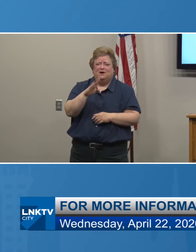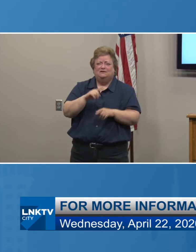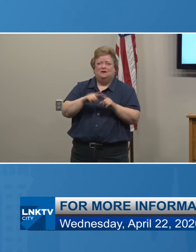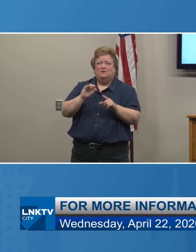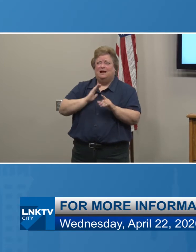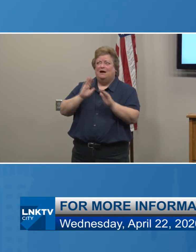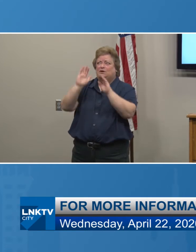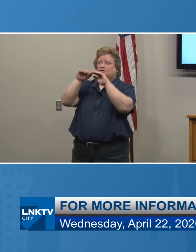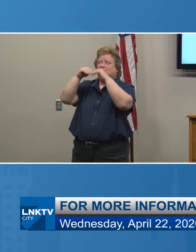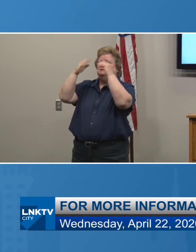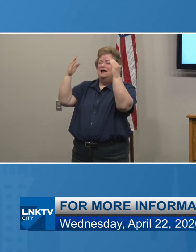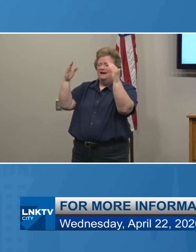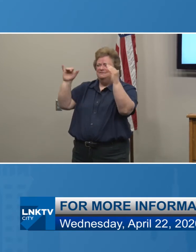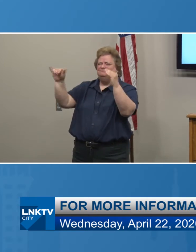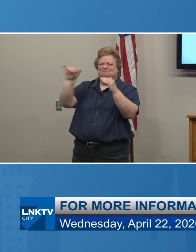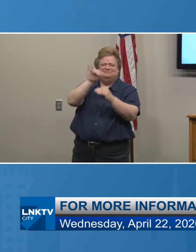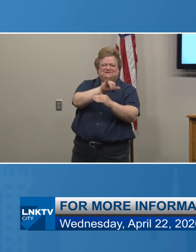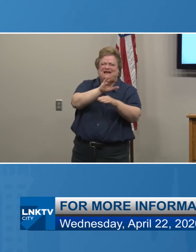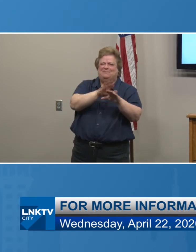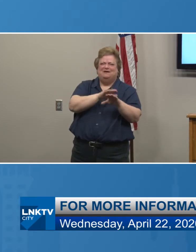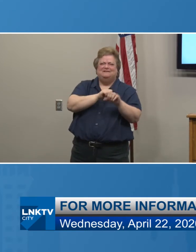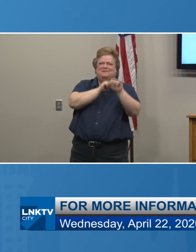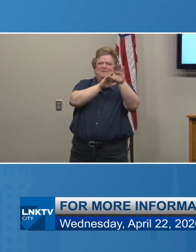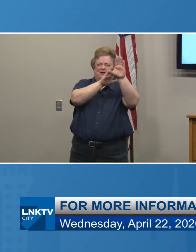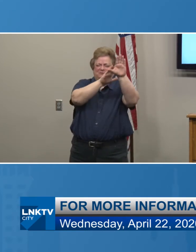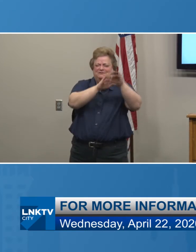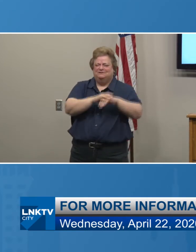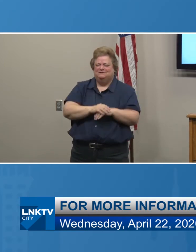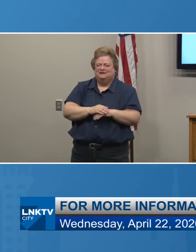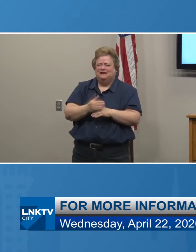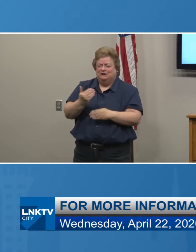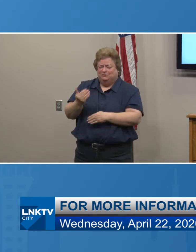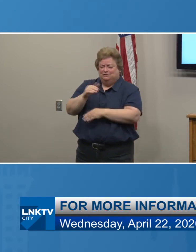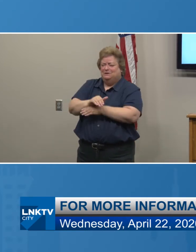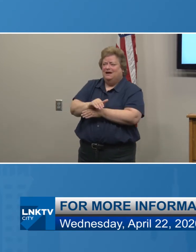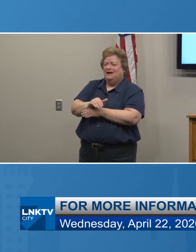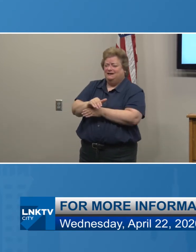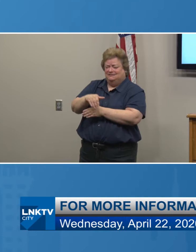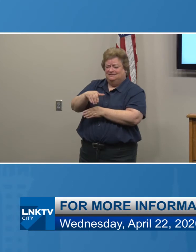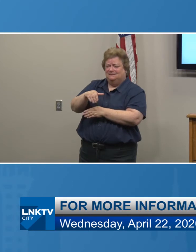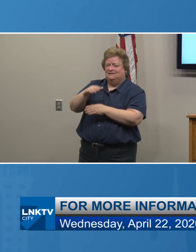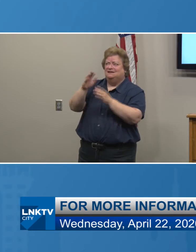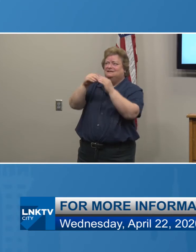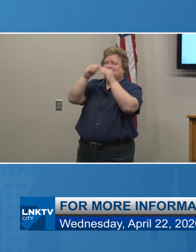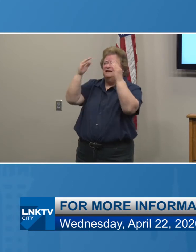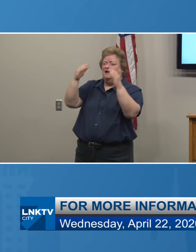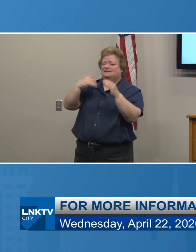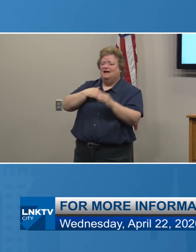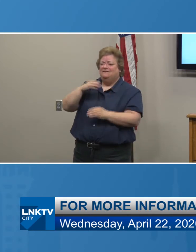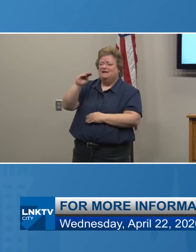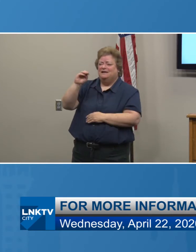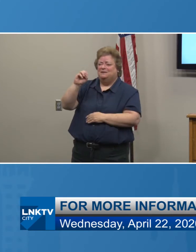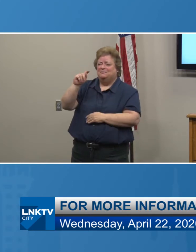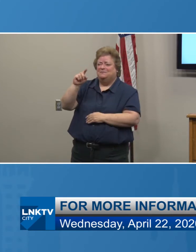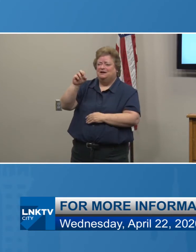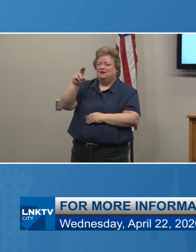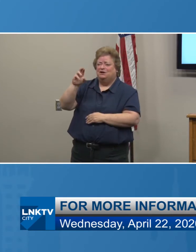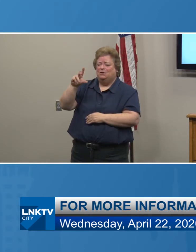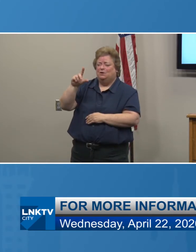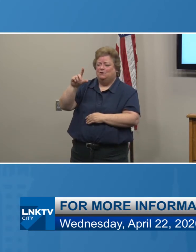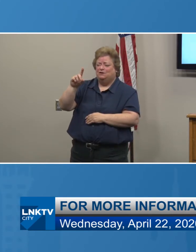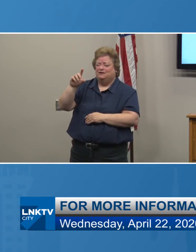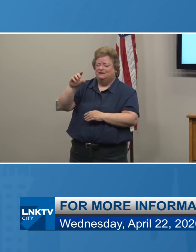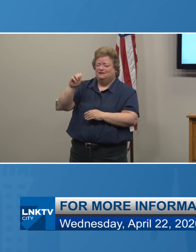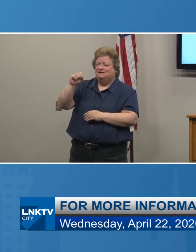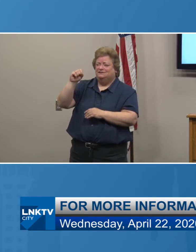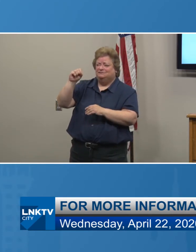skies are our Rocky Mountains. Tonight, in the night skies, the Lyrid meteor showers begin around 10